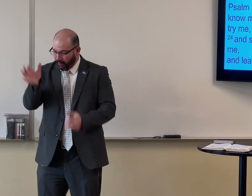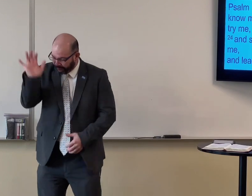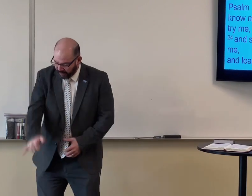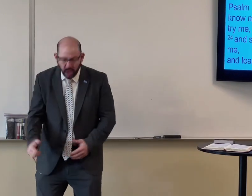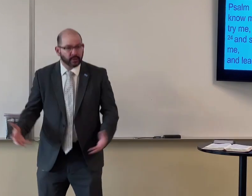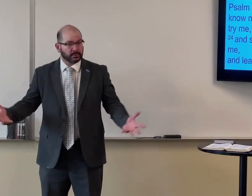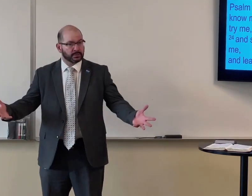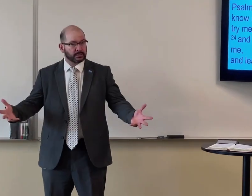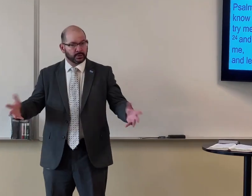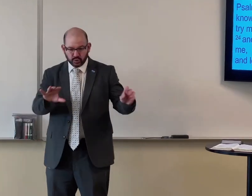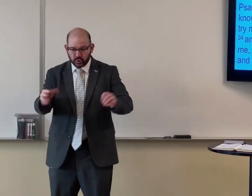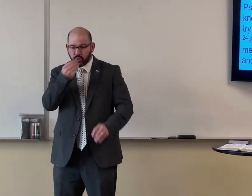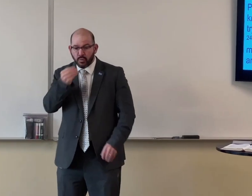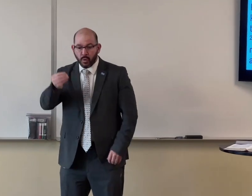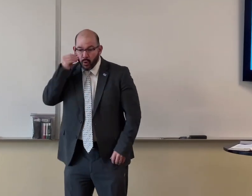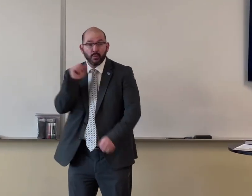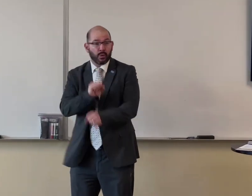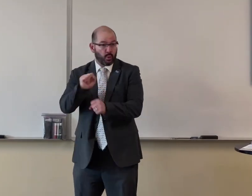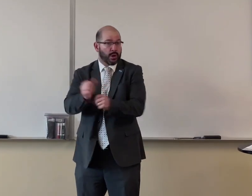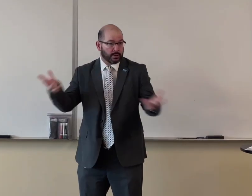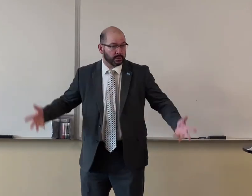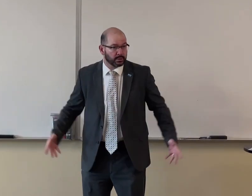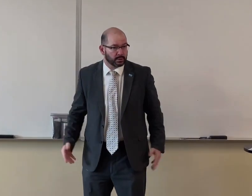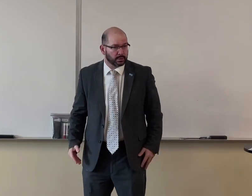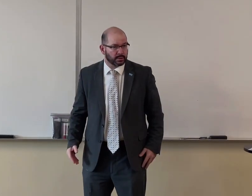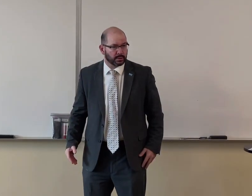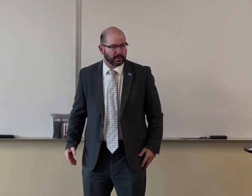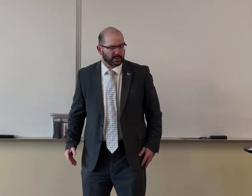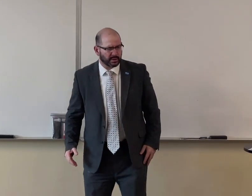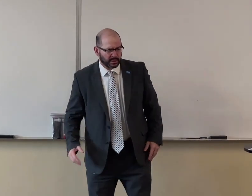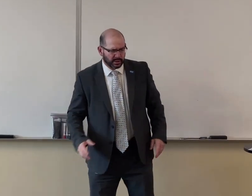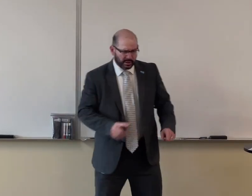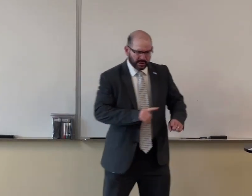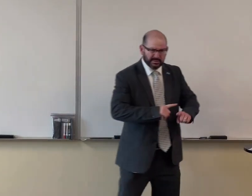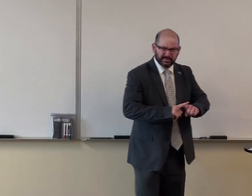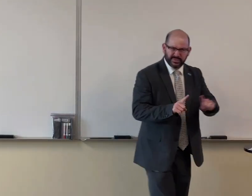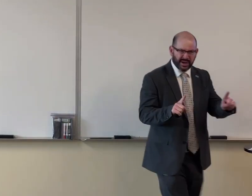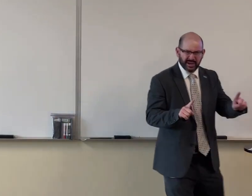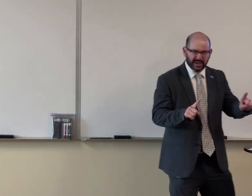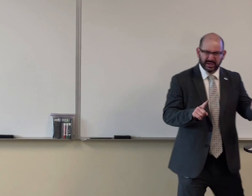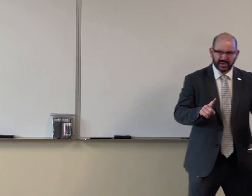My parents want me there. I'll just do my homework right here in the middle of the road.